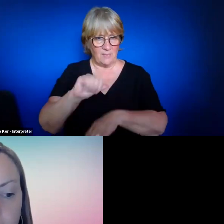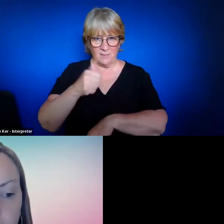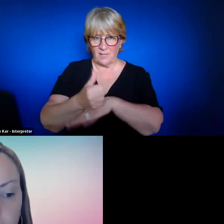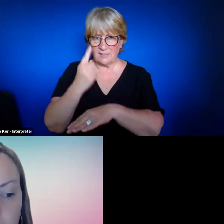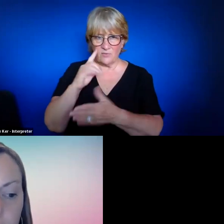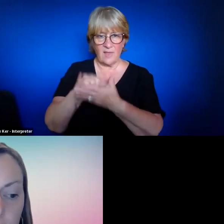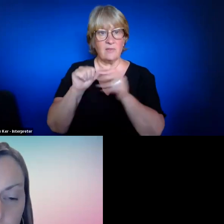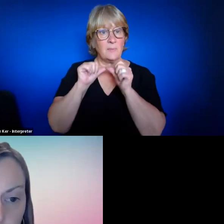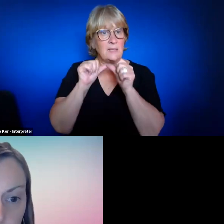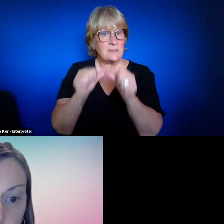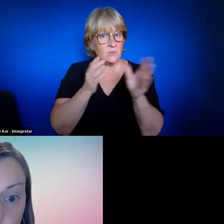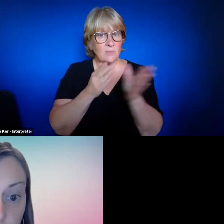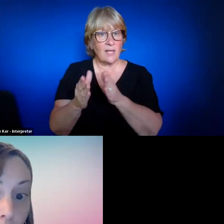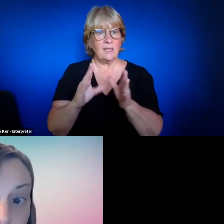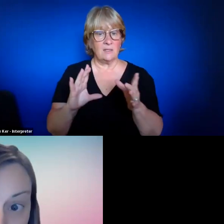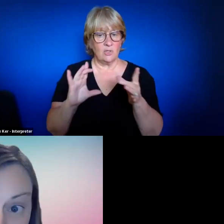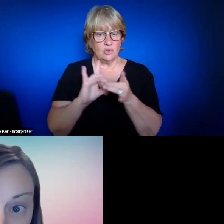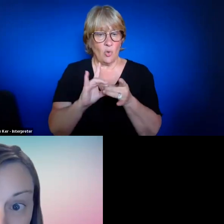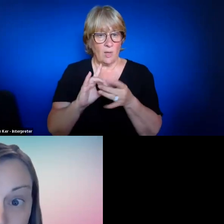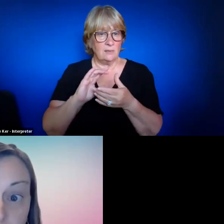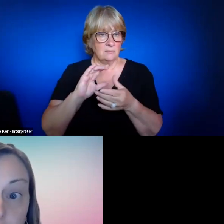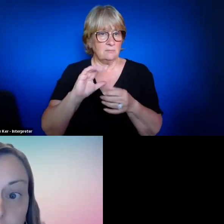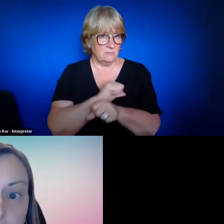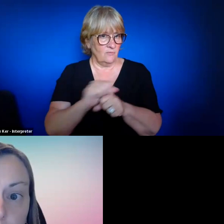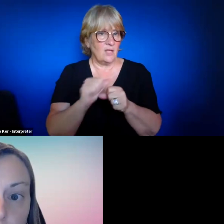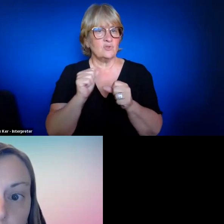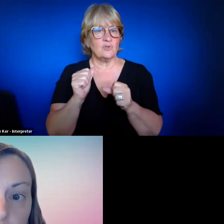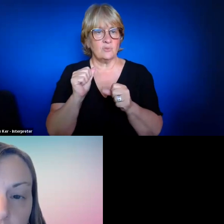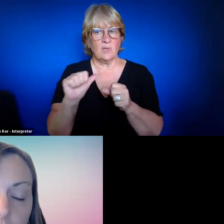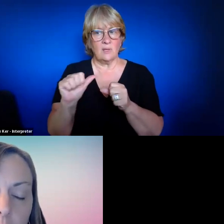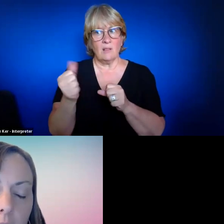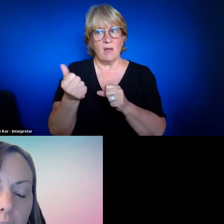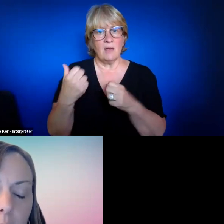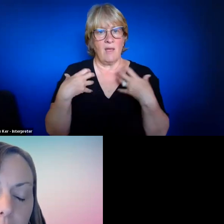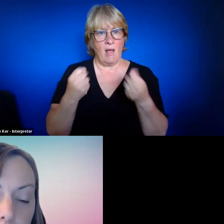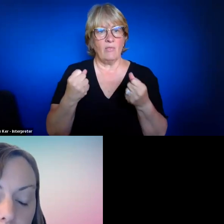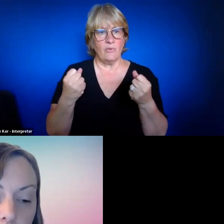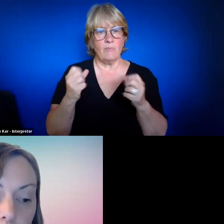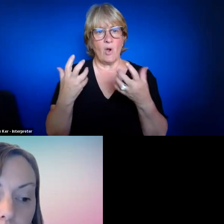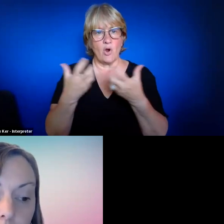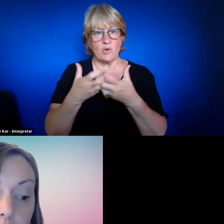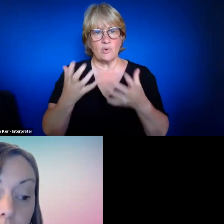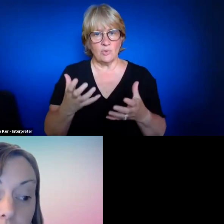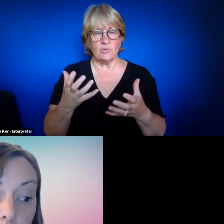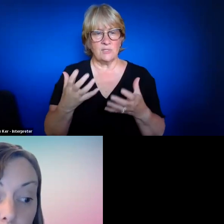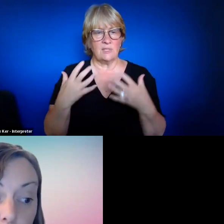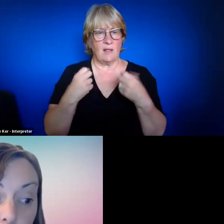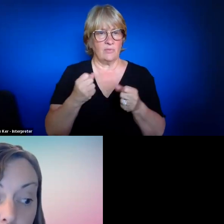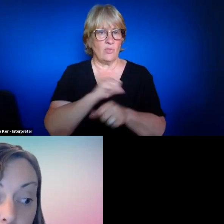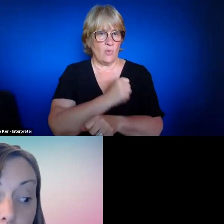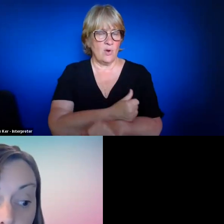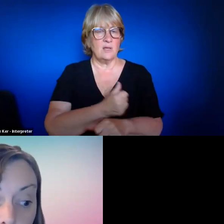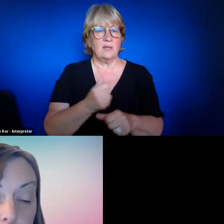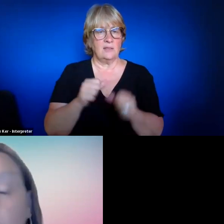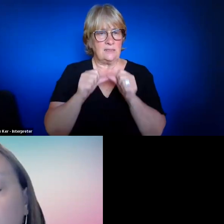continued planning as a joint venture with a lot of different partners, including Healthcare Authority. And continuing input